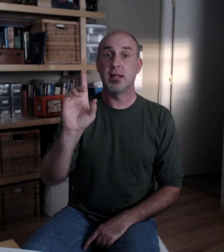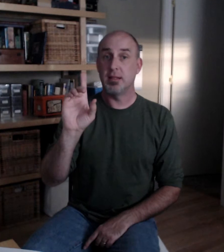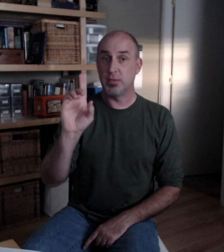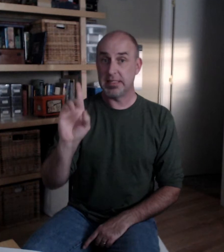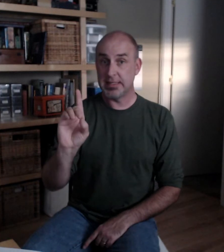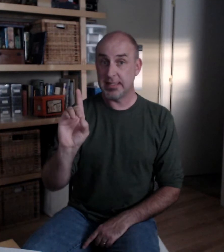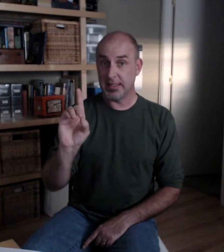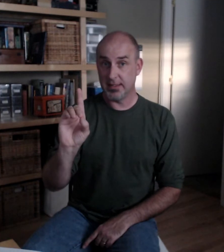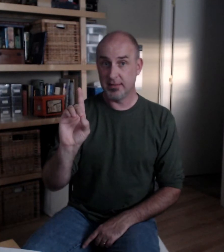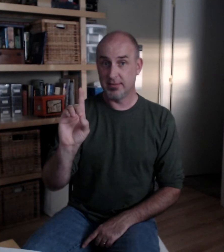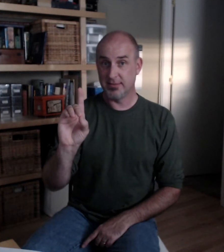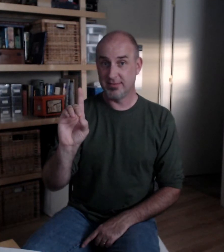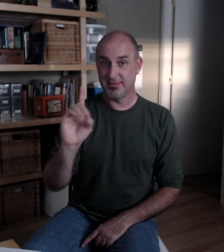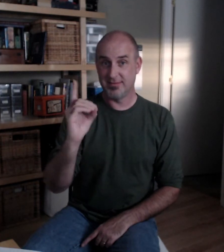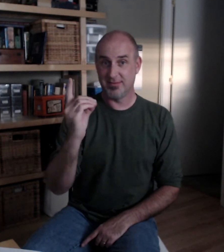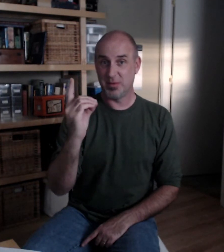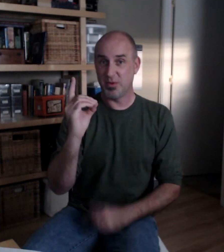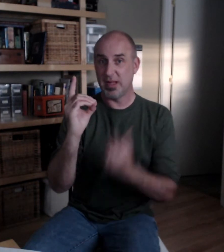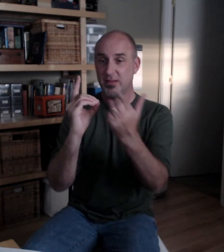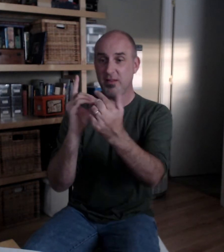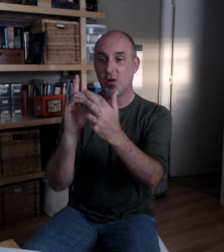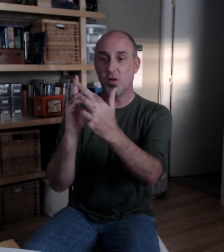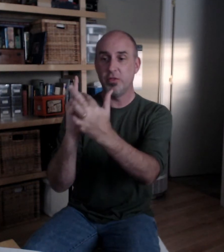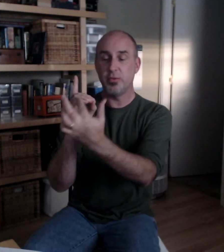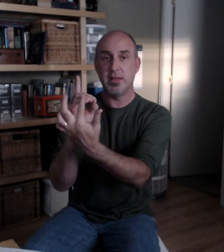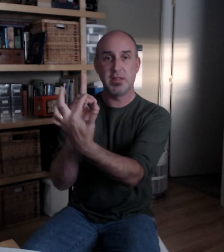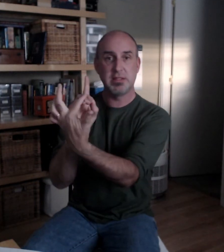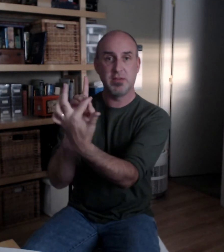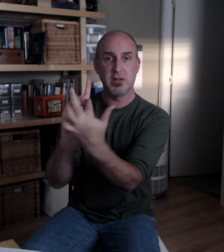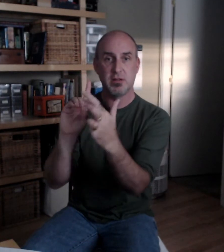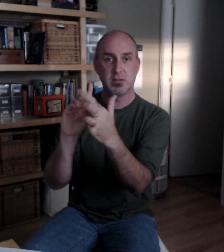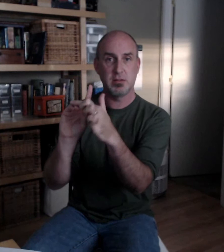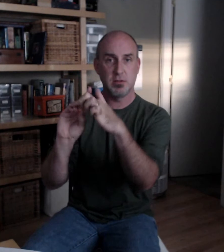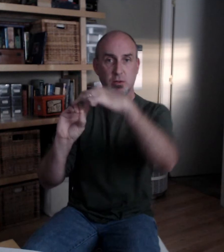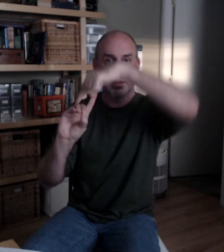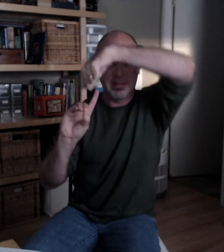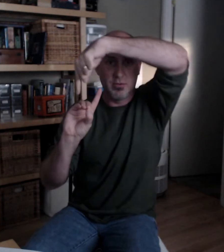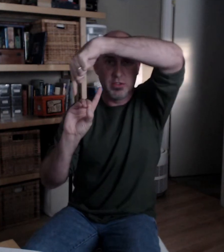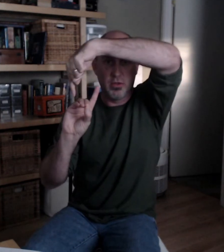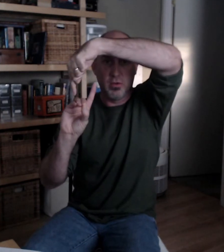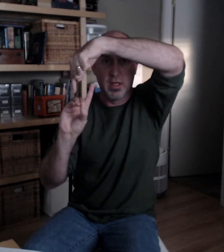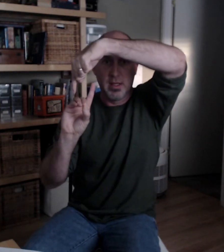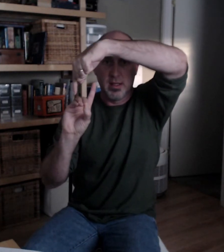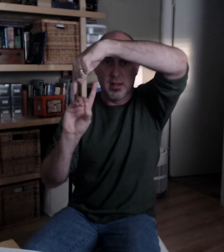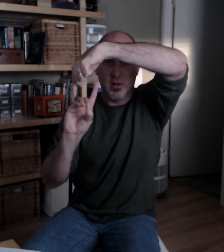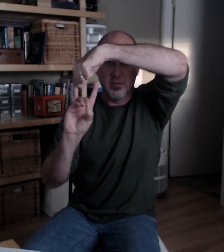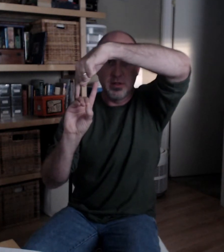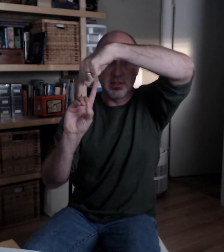then we did D. Remember how all three of these fingers, how do I show? All the fingers except